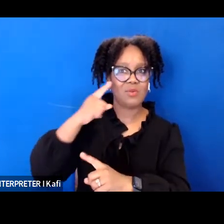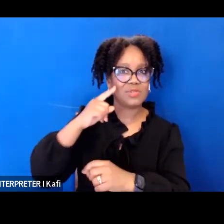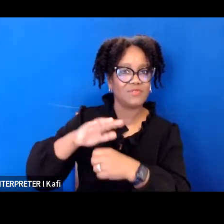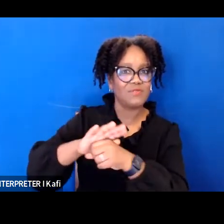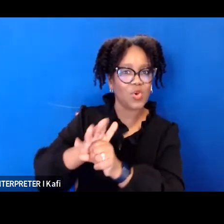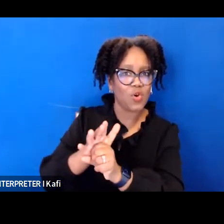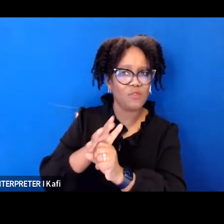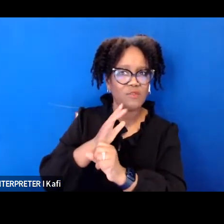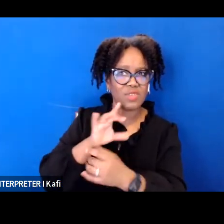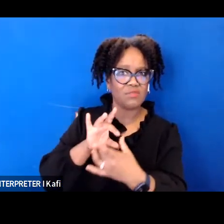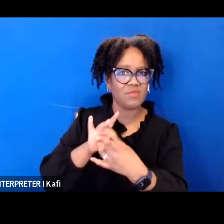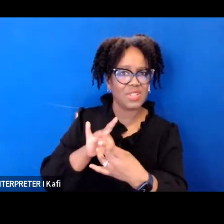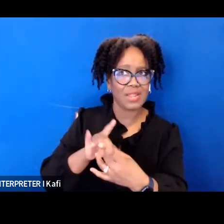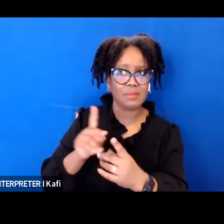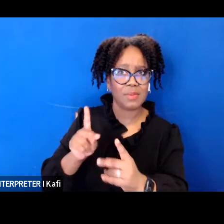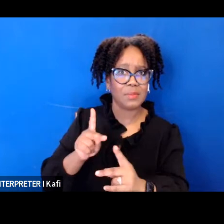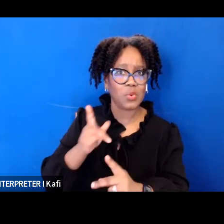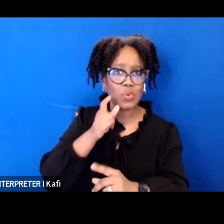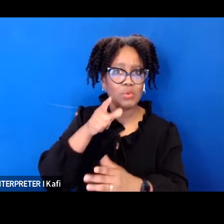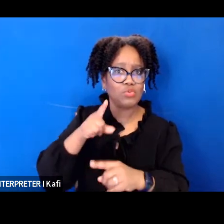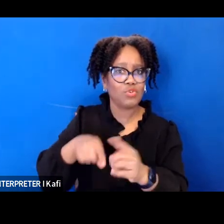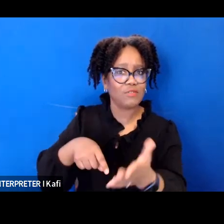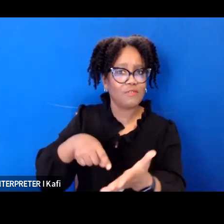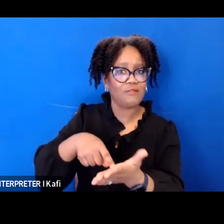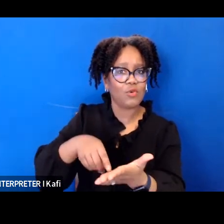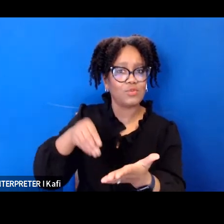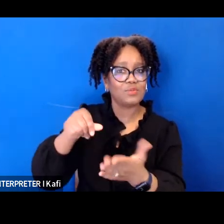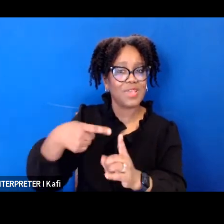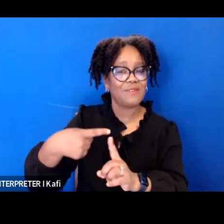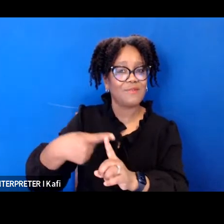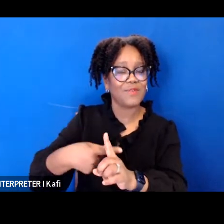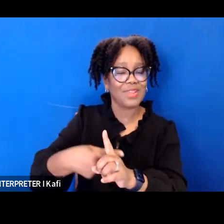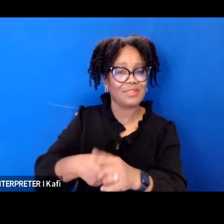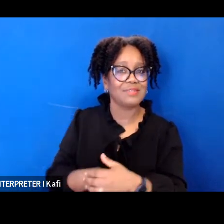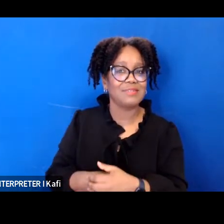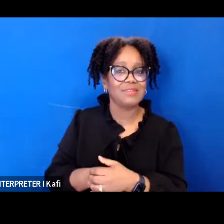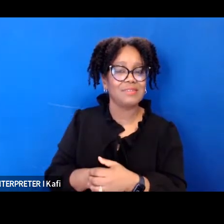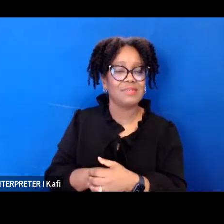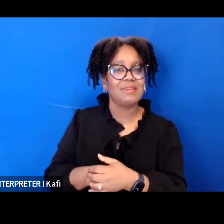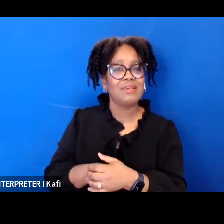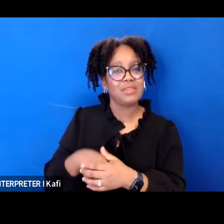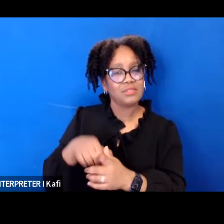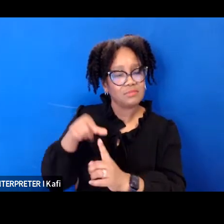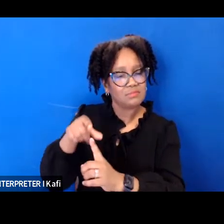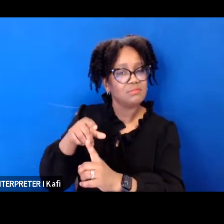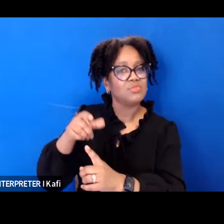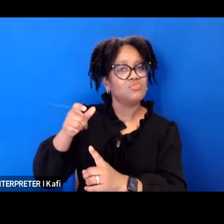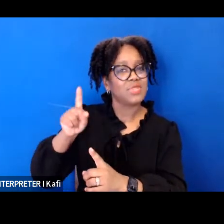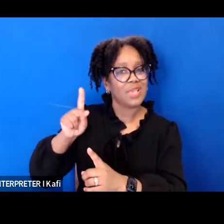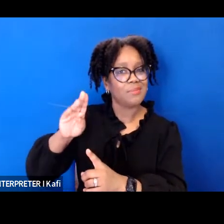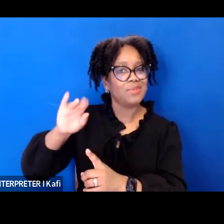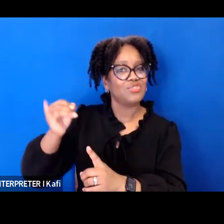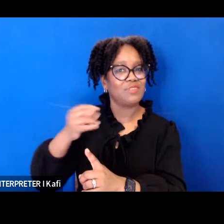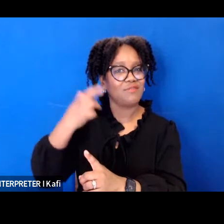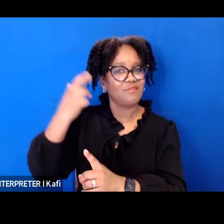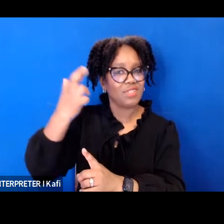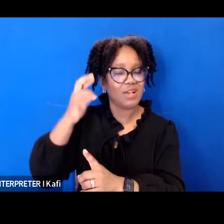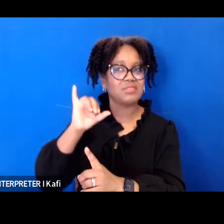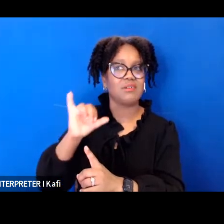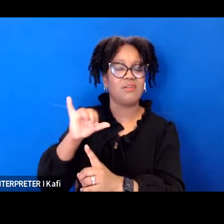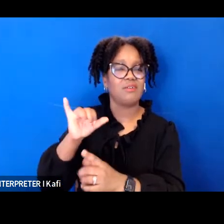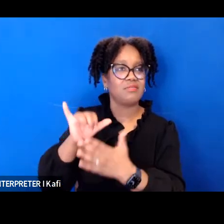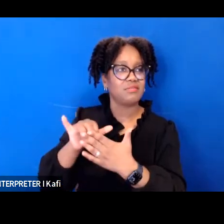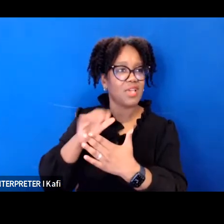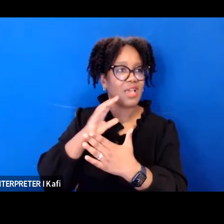overturned by the supreme court it demonstrated a concern for the rights of vulnerable people including renters with disabilities